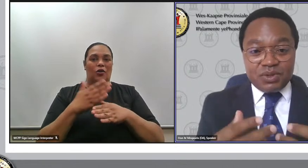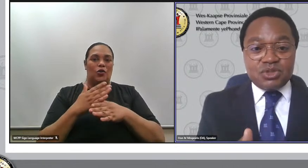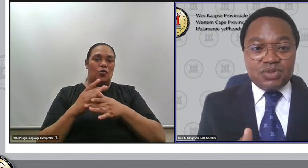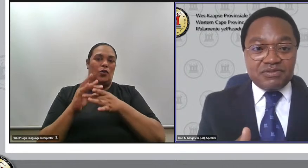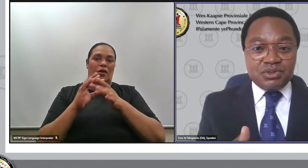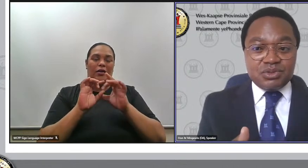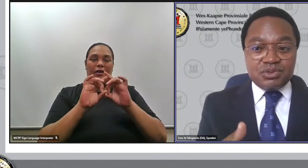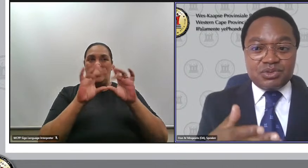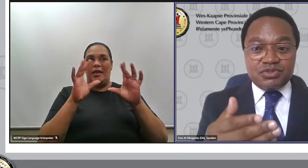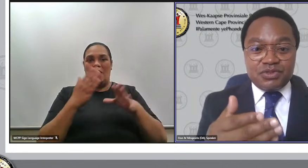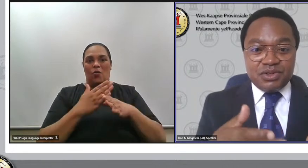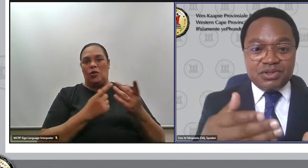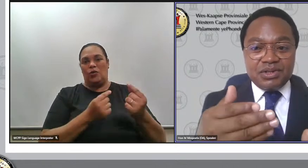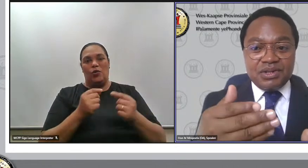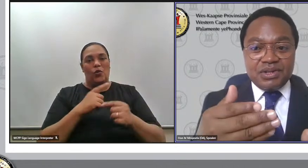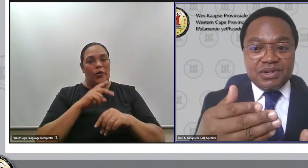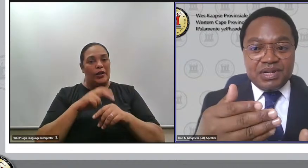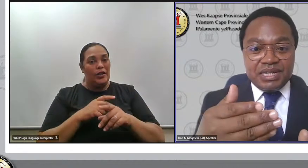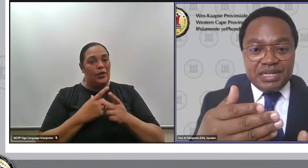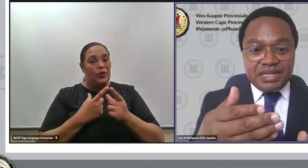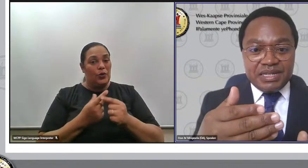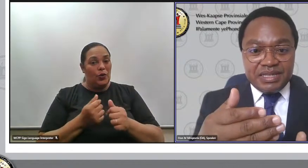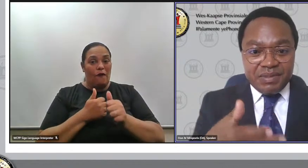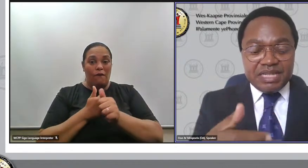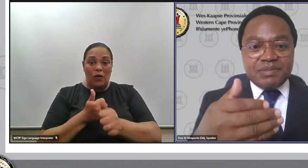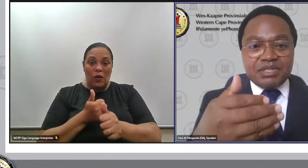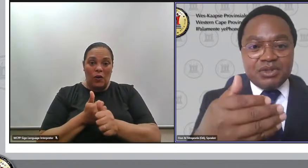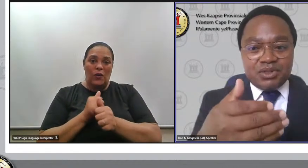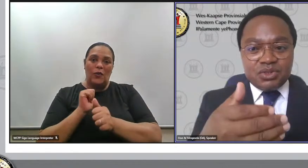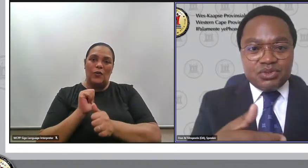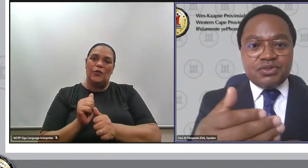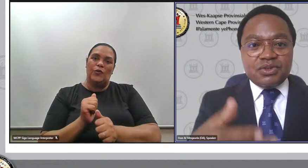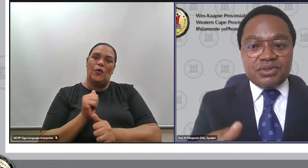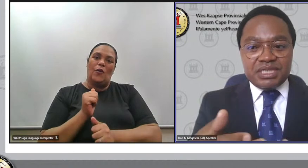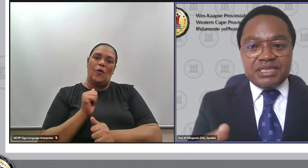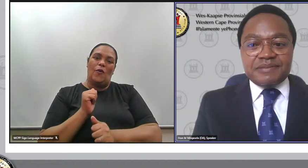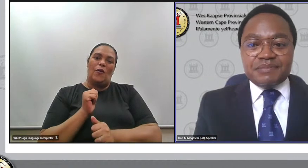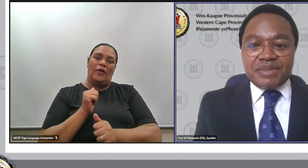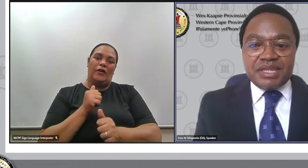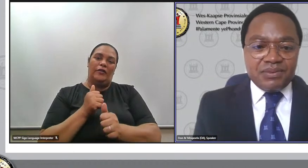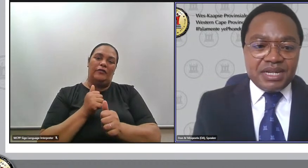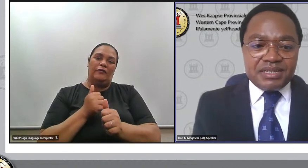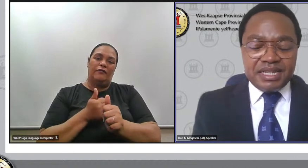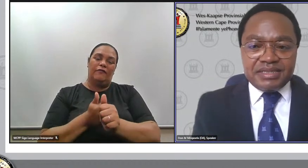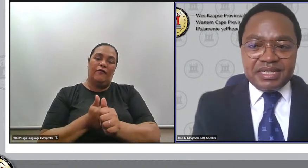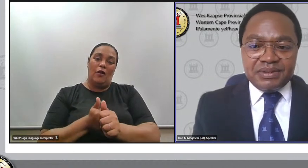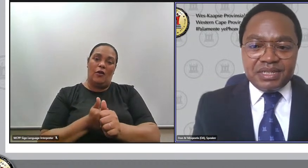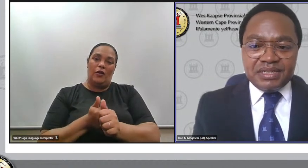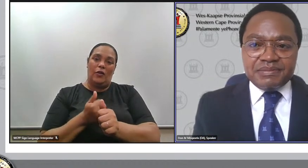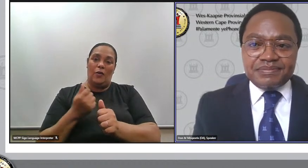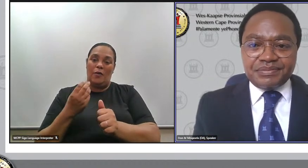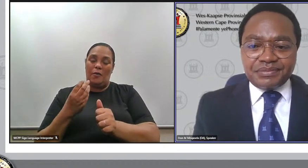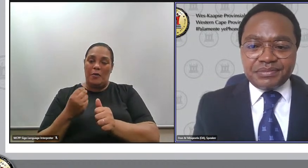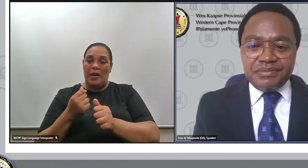that is what we have to do, to follow the money, but also to follow the work that